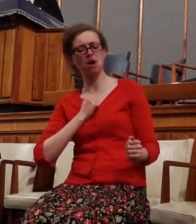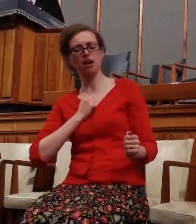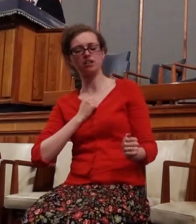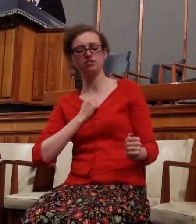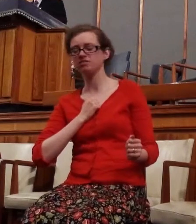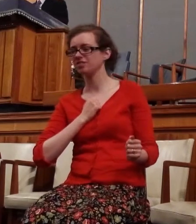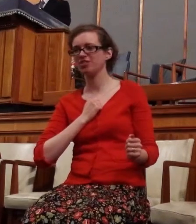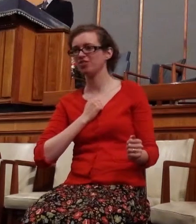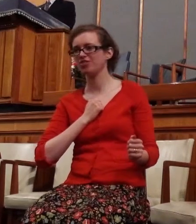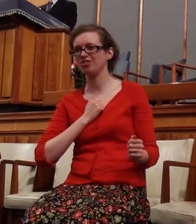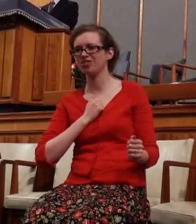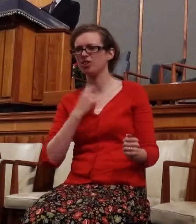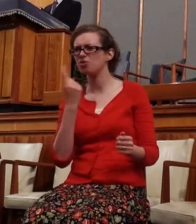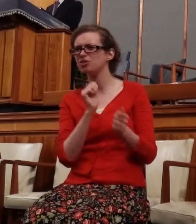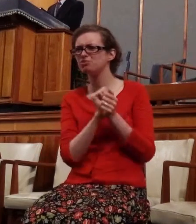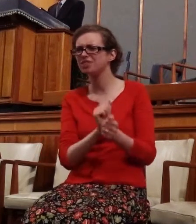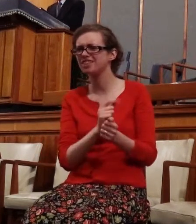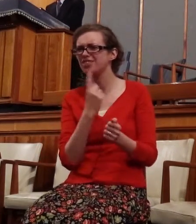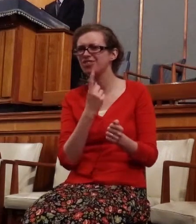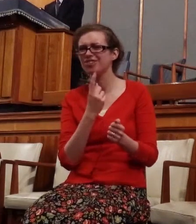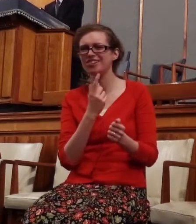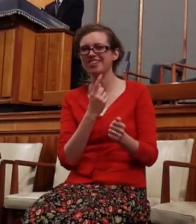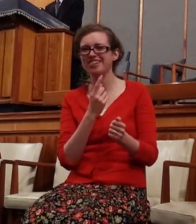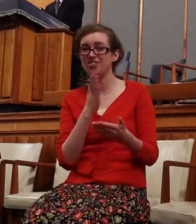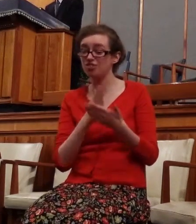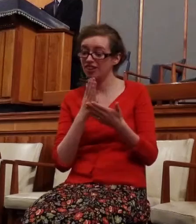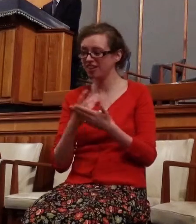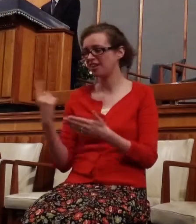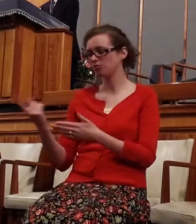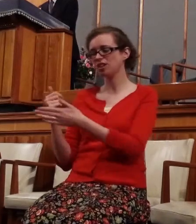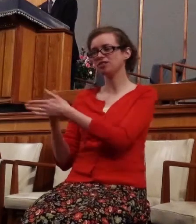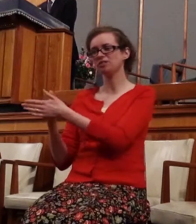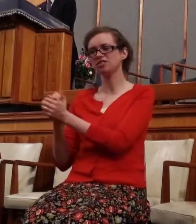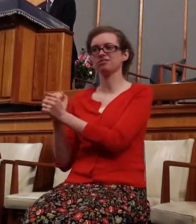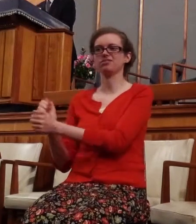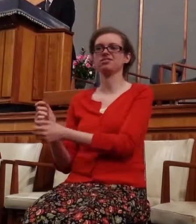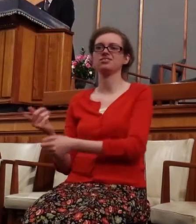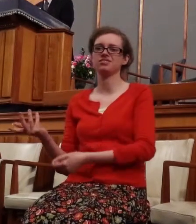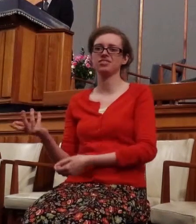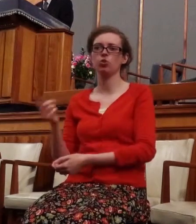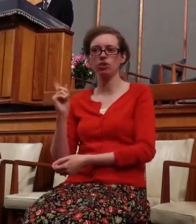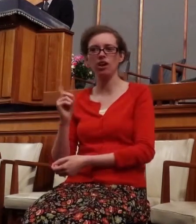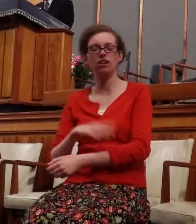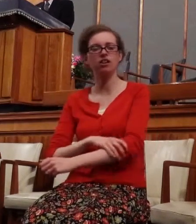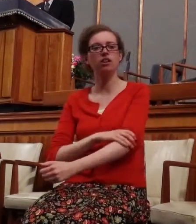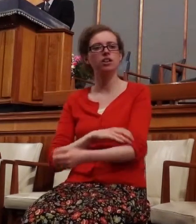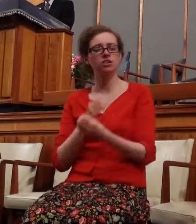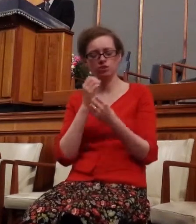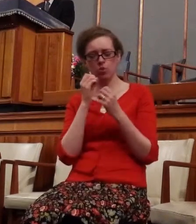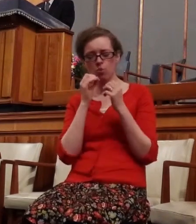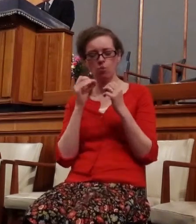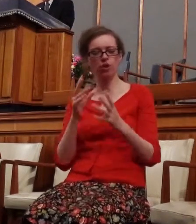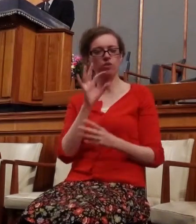prisoner? Oh, the jailer became the real prisoner. And now he asks that wonderful